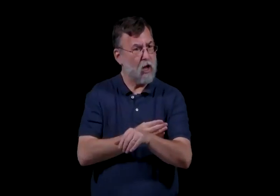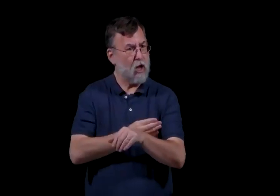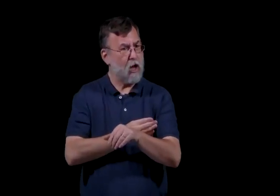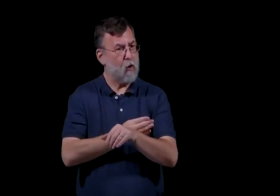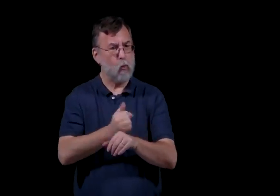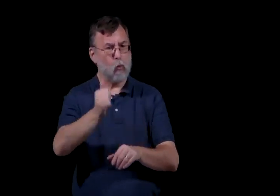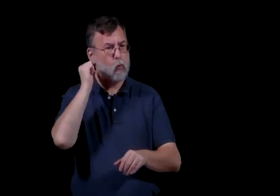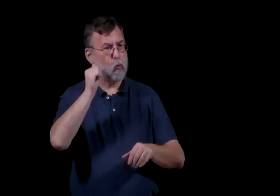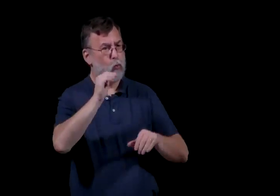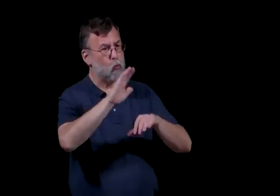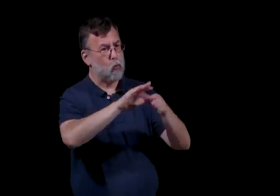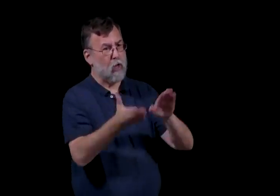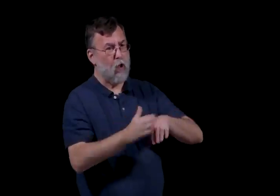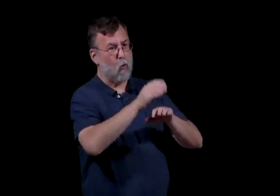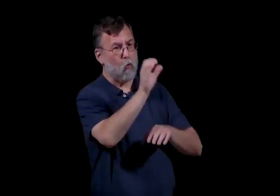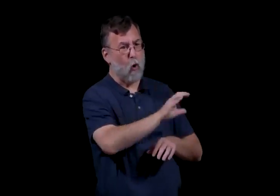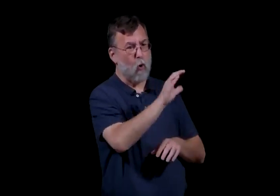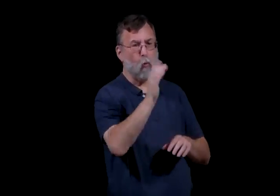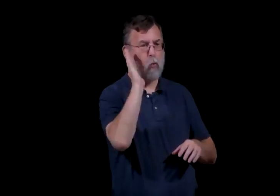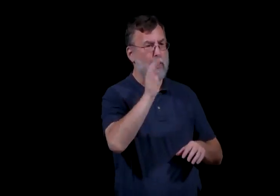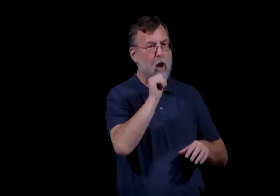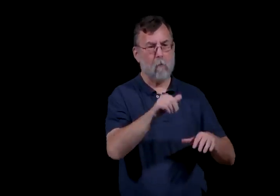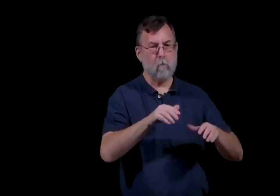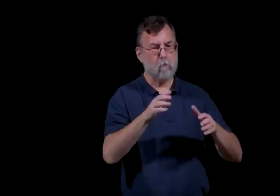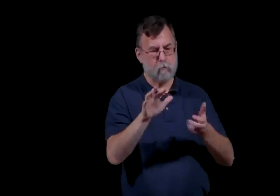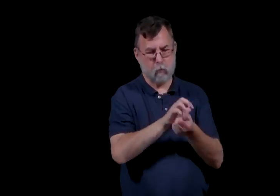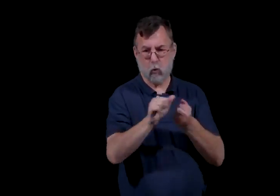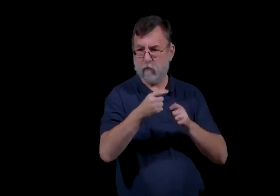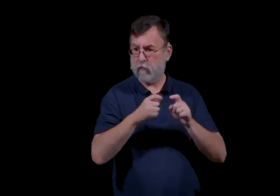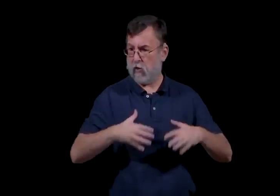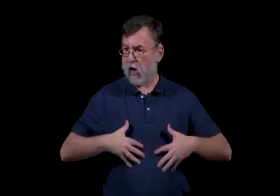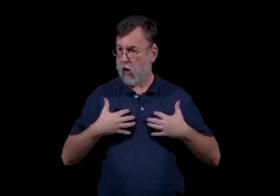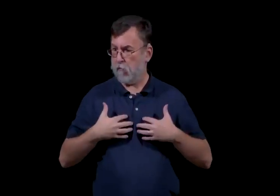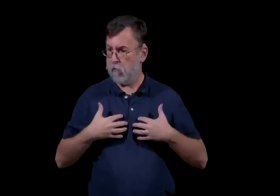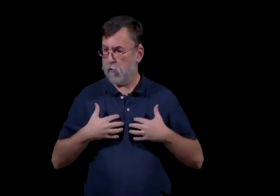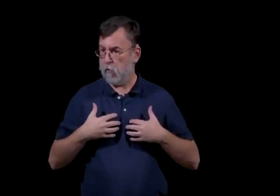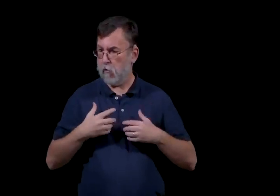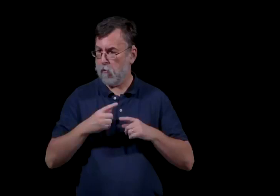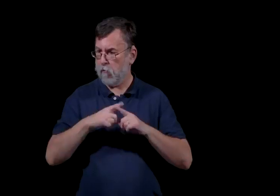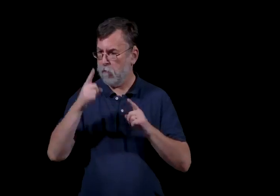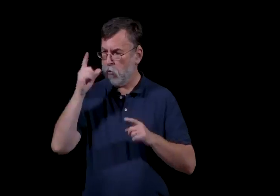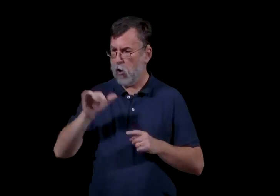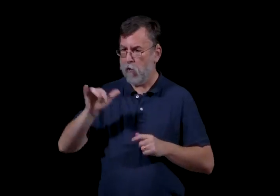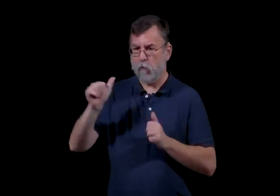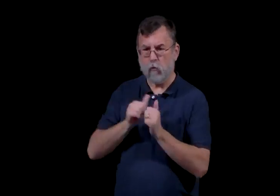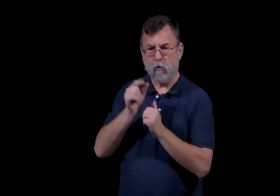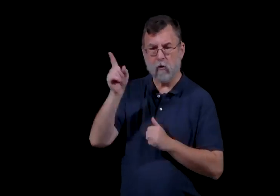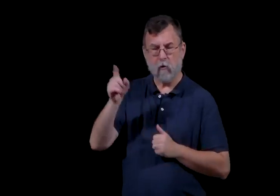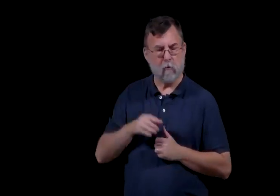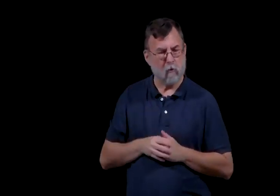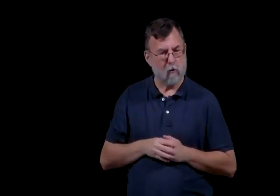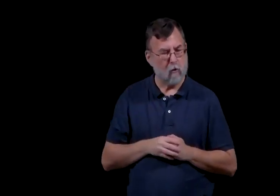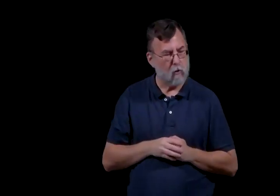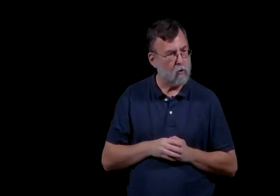world that He gave His only Son to die, so those that believe in Him will have eternal